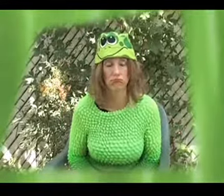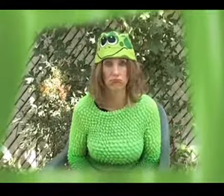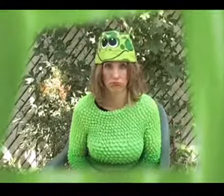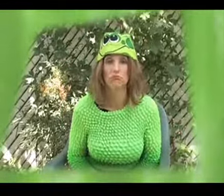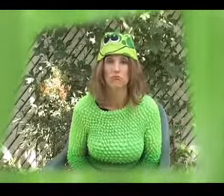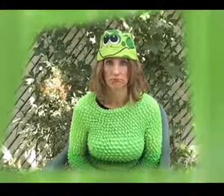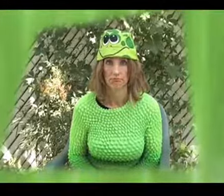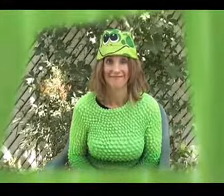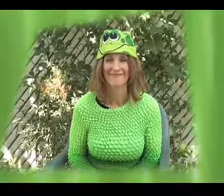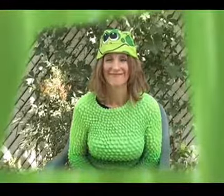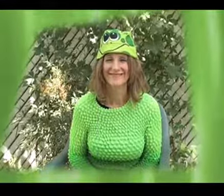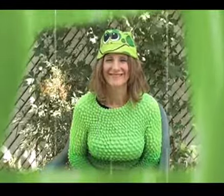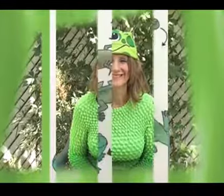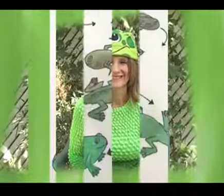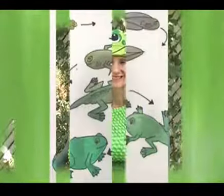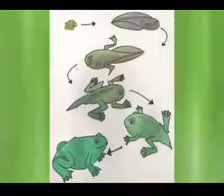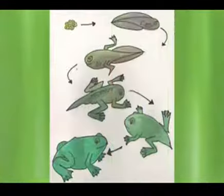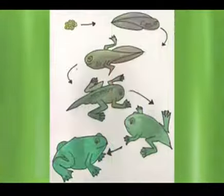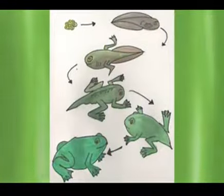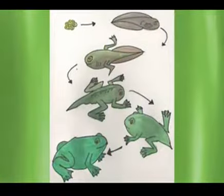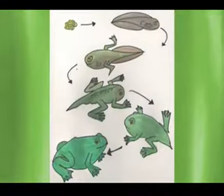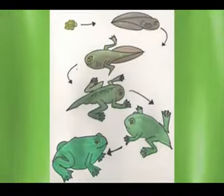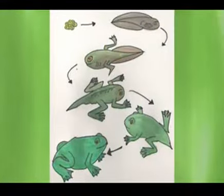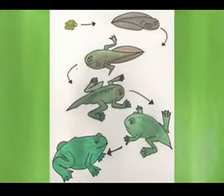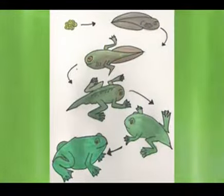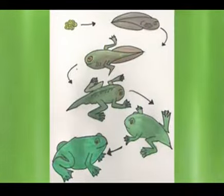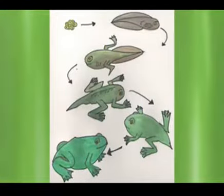ribbit, ribbit, ribbit.